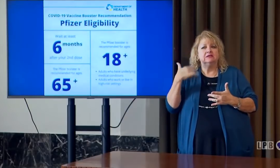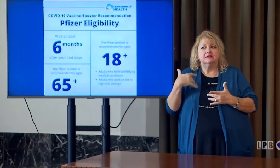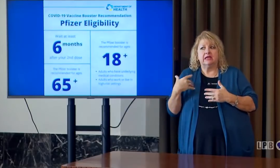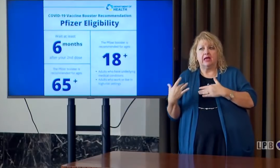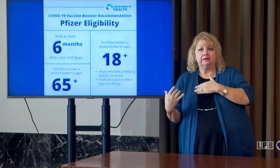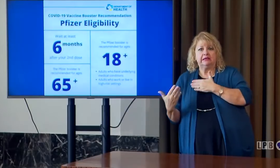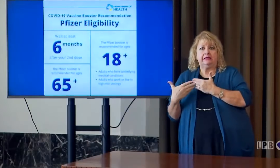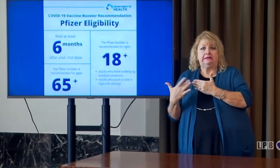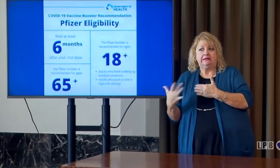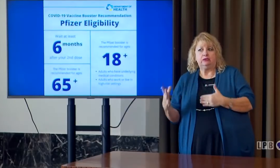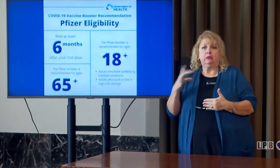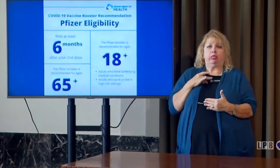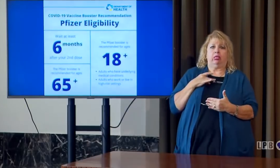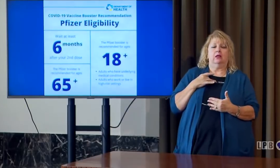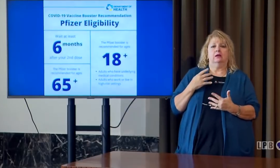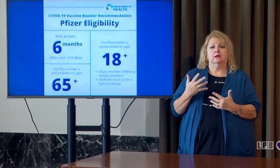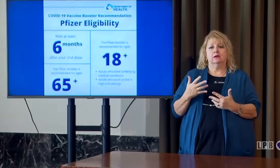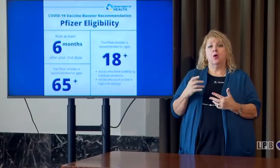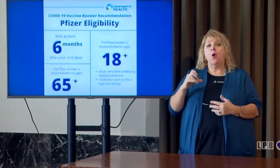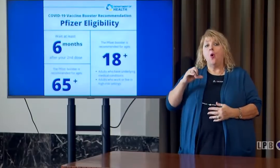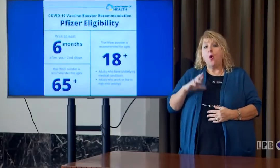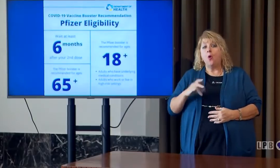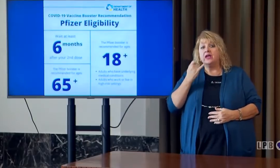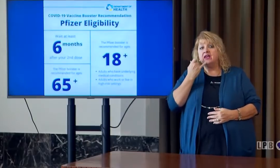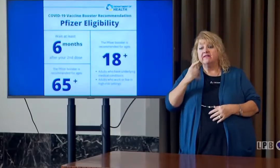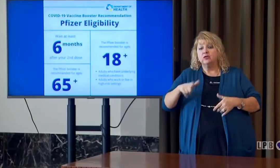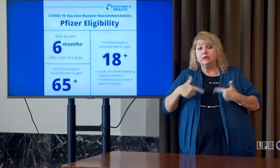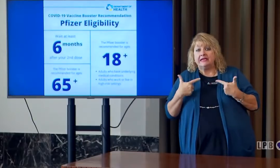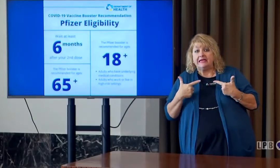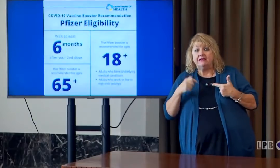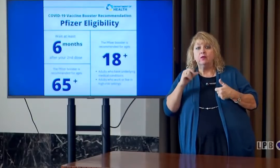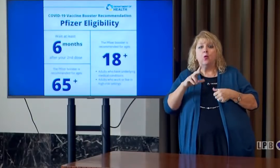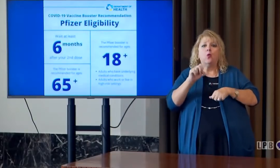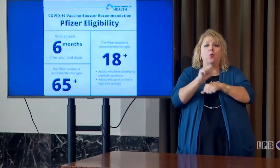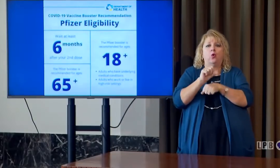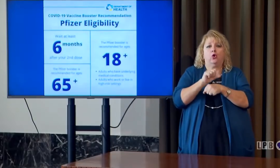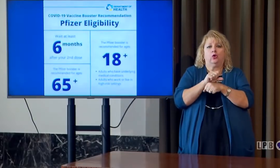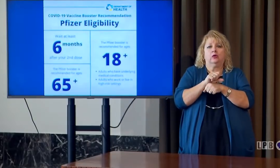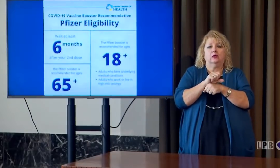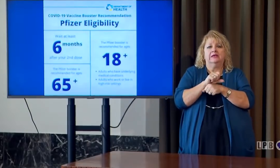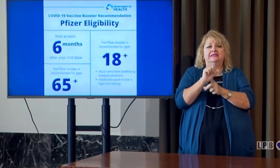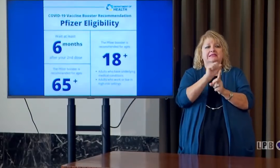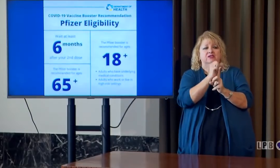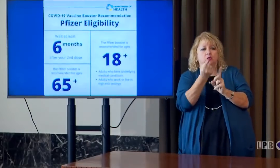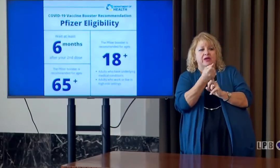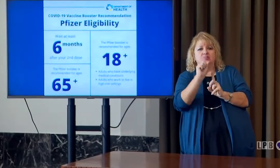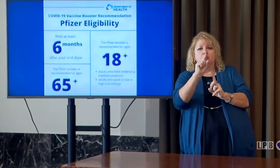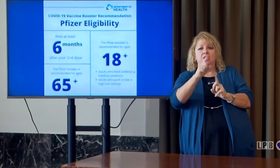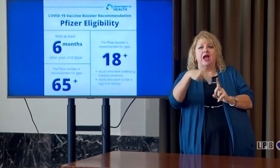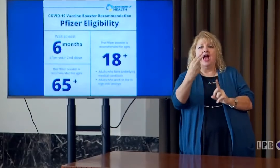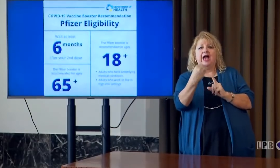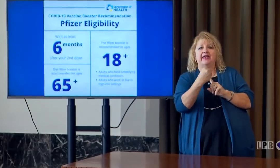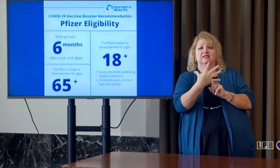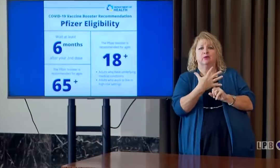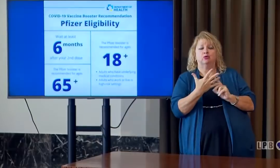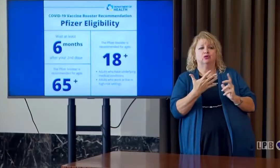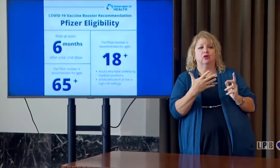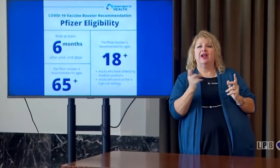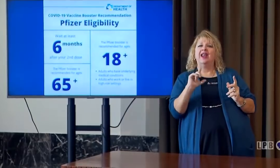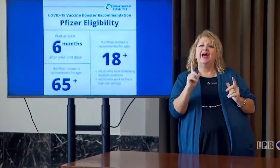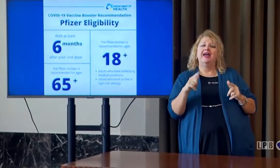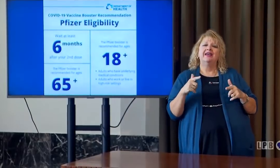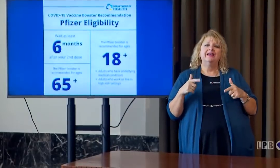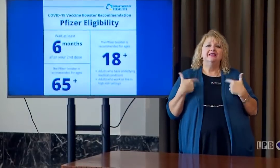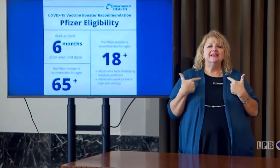is quite large, or you live or work in a setting that is high risk for exposure, meaning you live in a congregate living facility